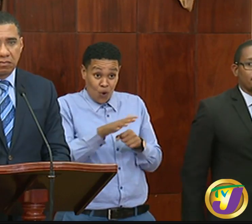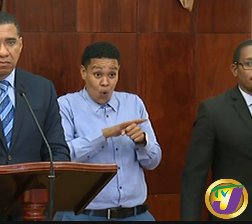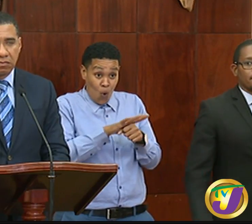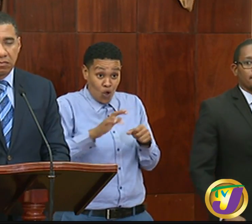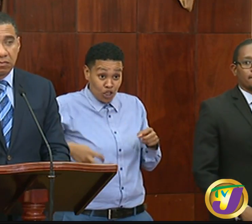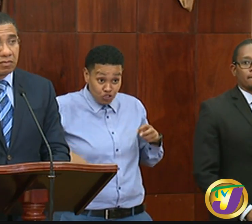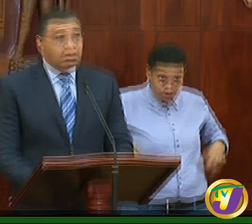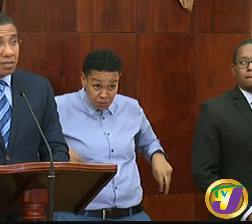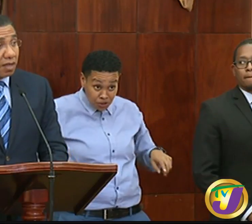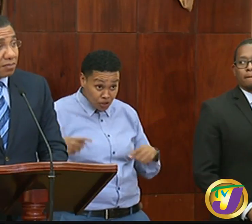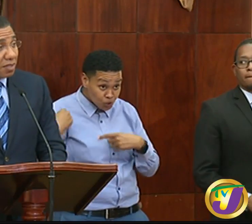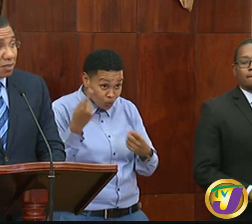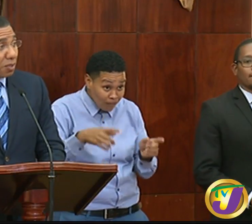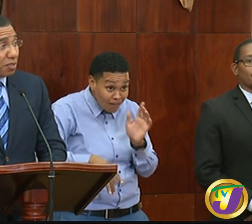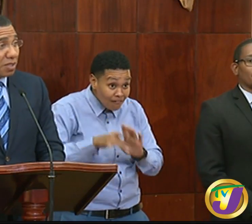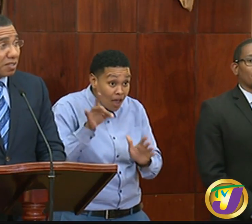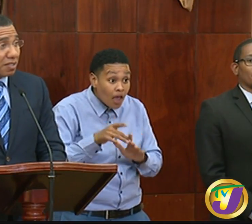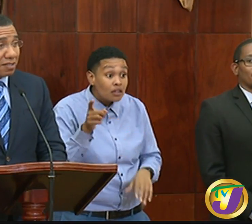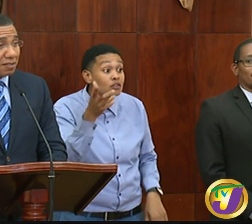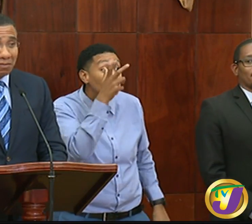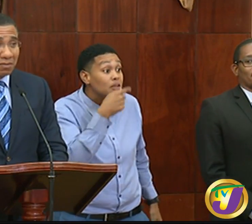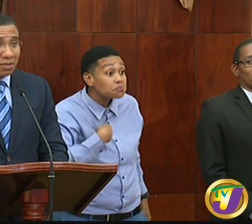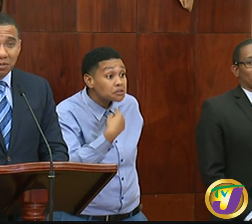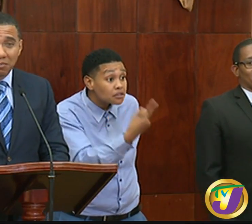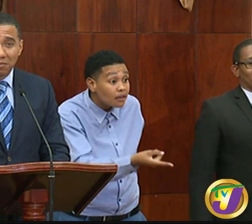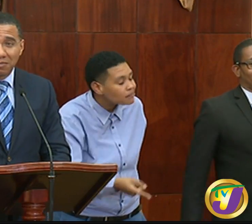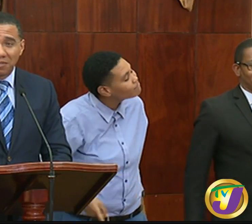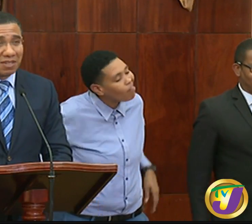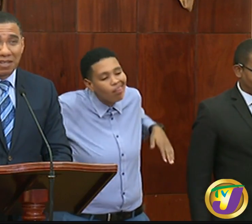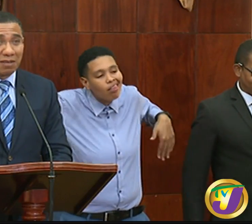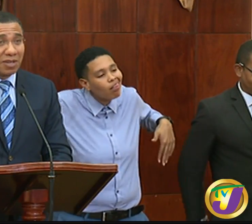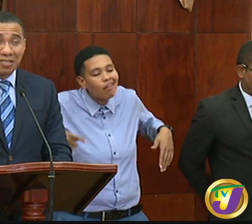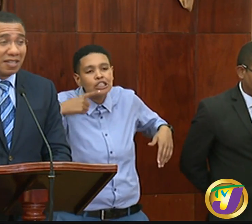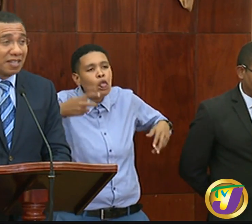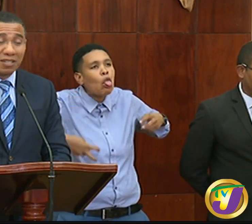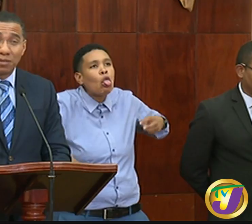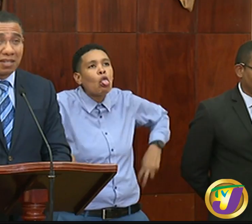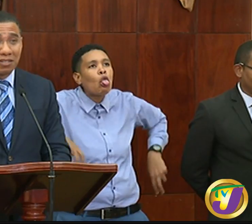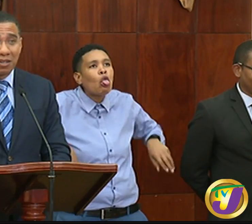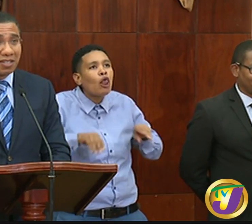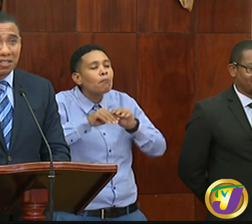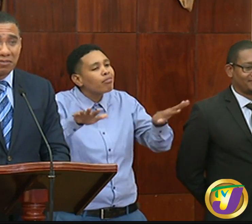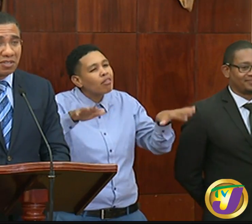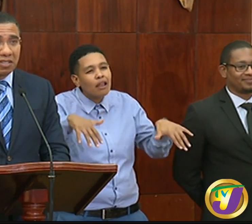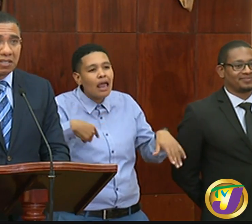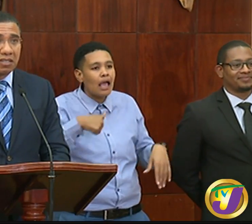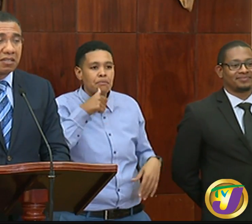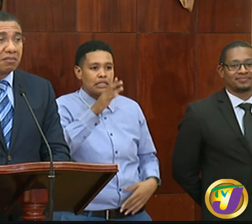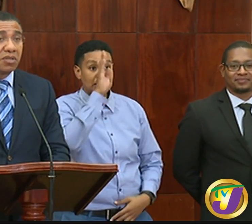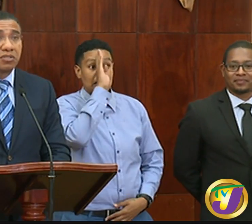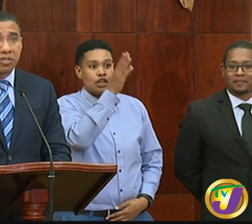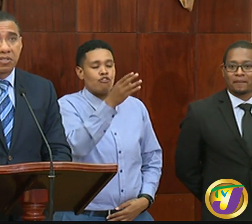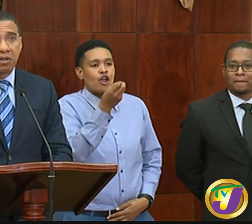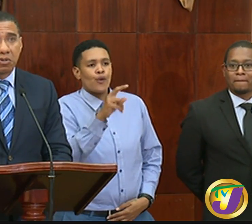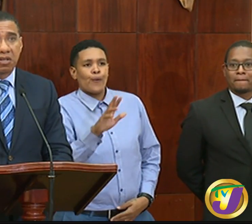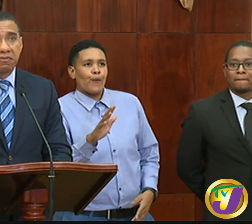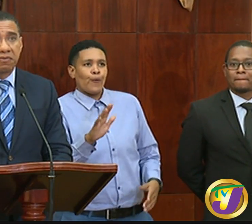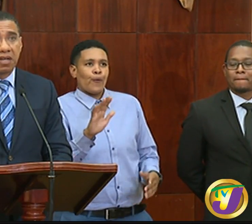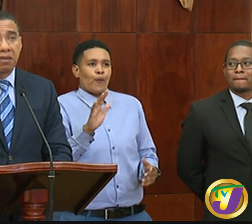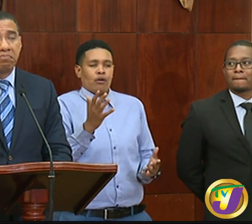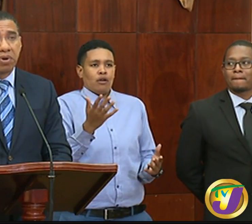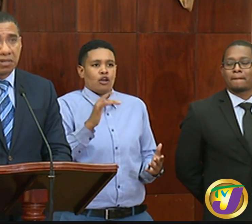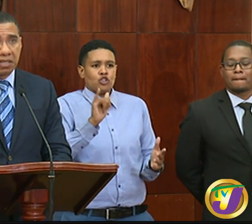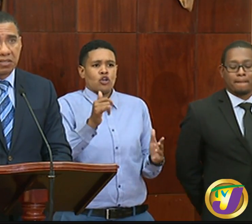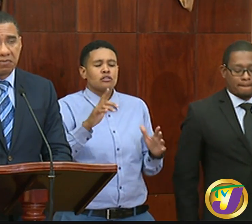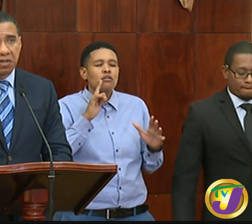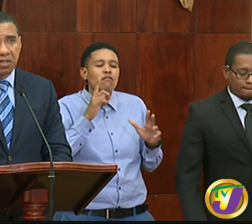has been detected so far? Did anyone hear me say that? No. And I'm not saying that directly or inadvertently, but just out of